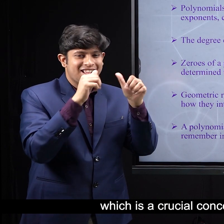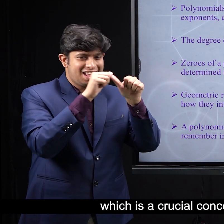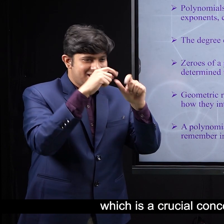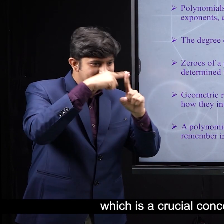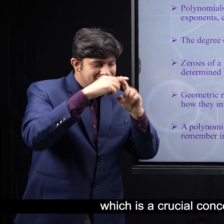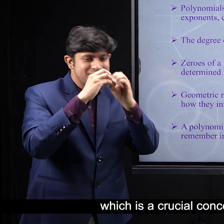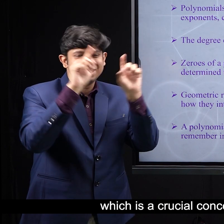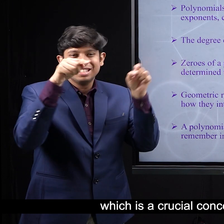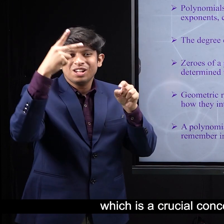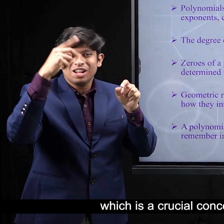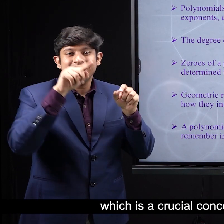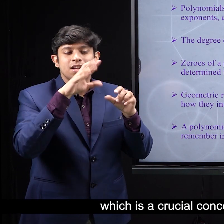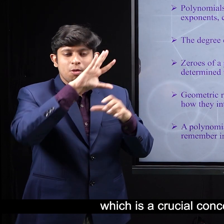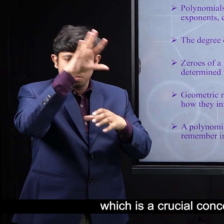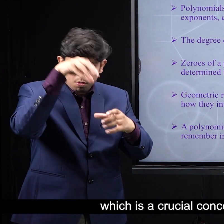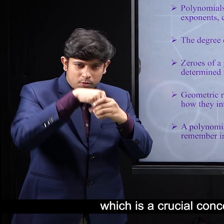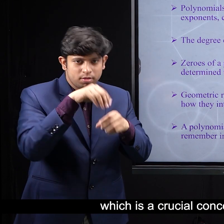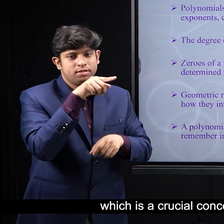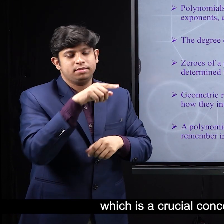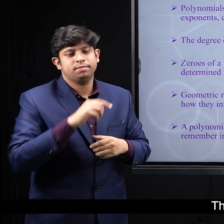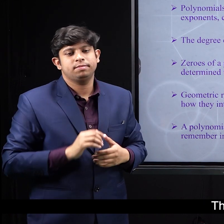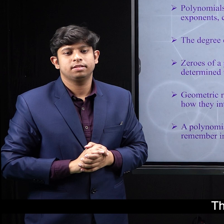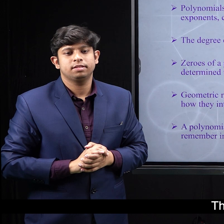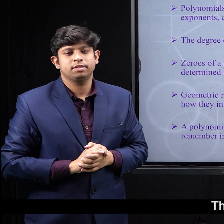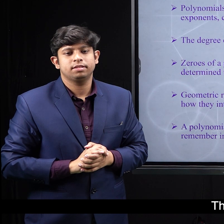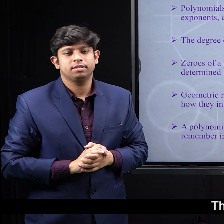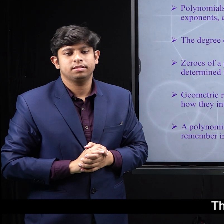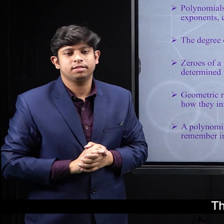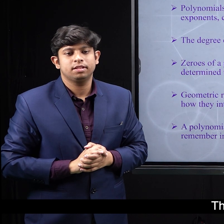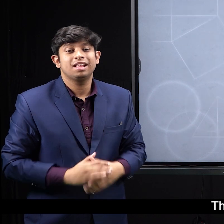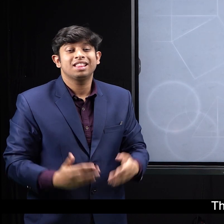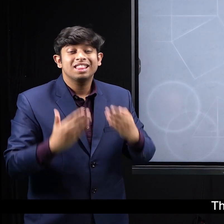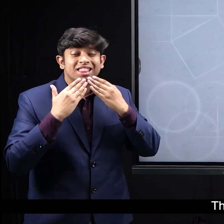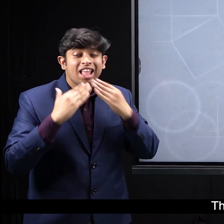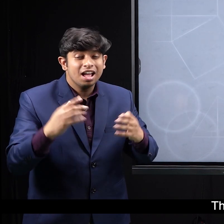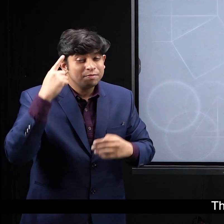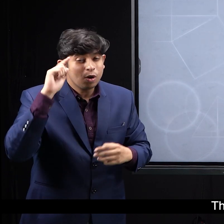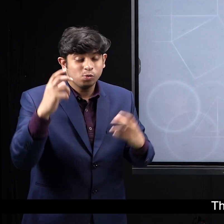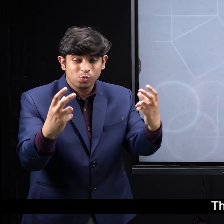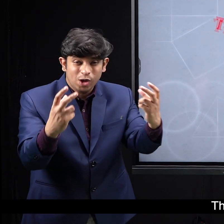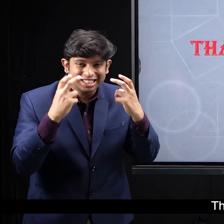Thanks for watching.